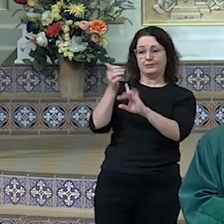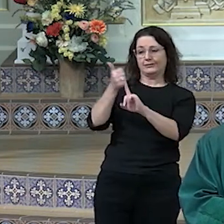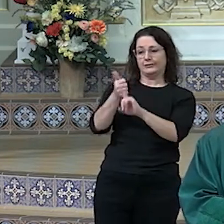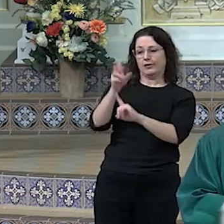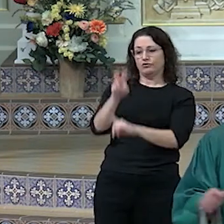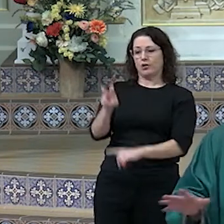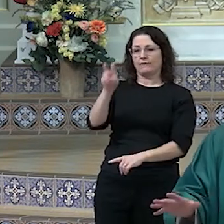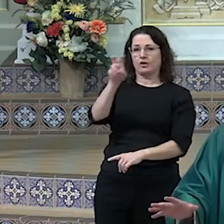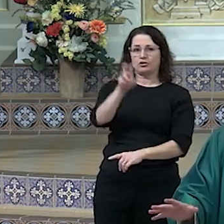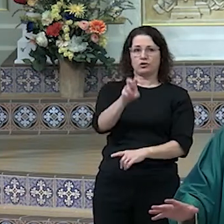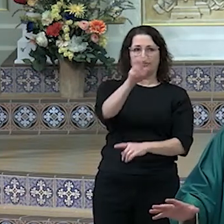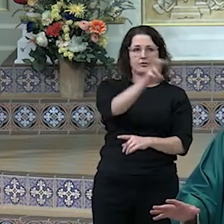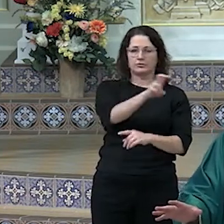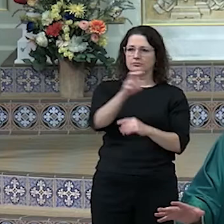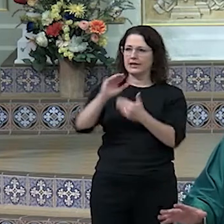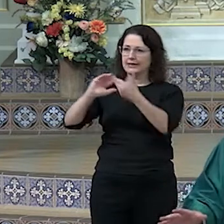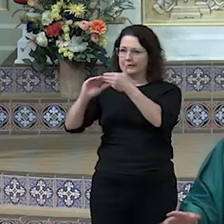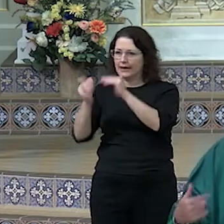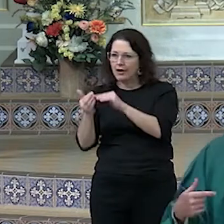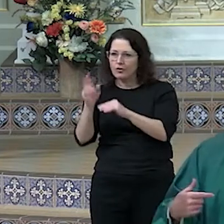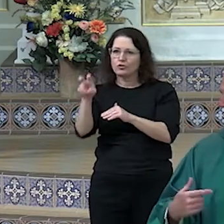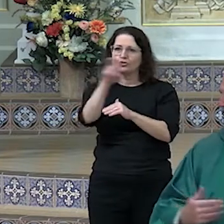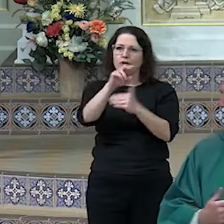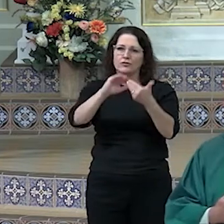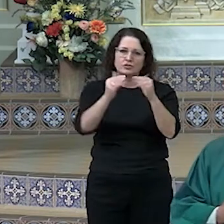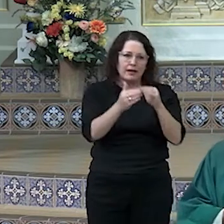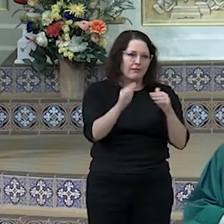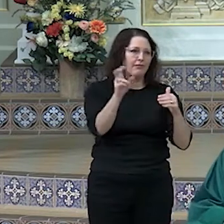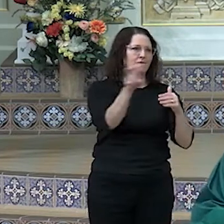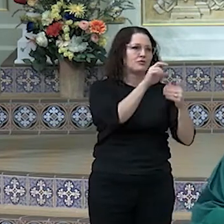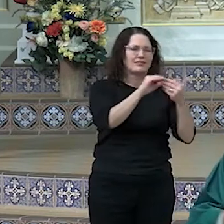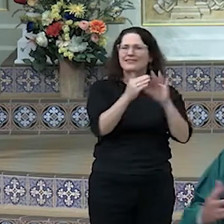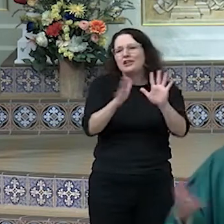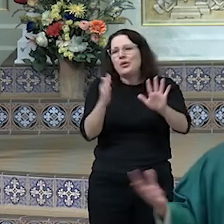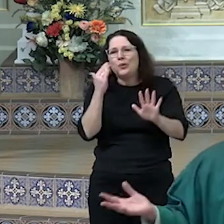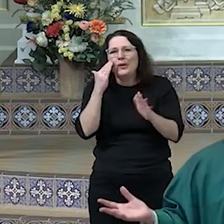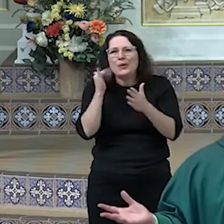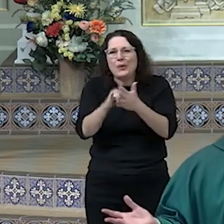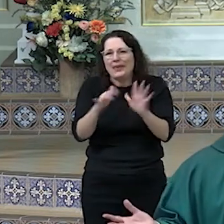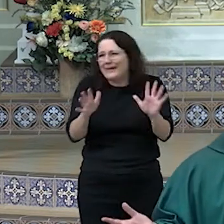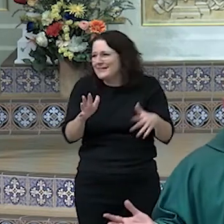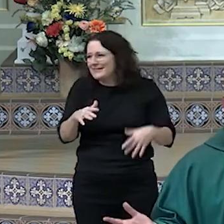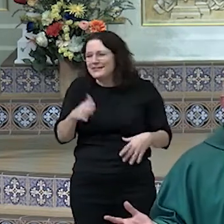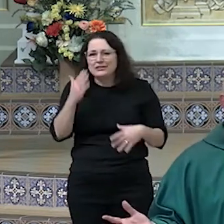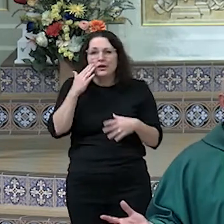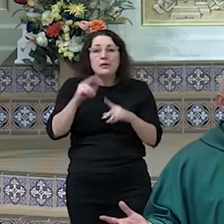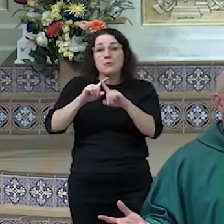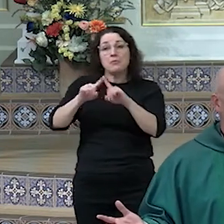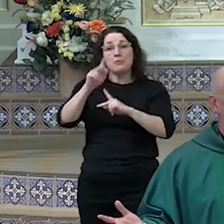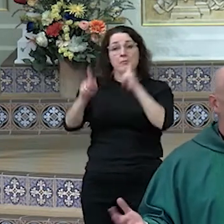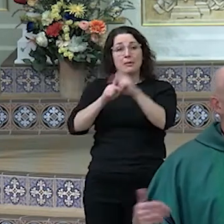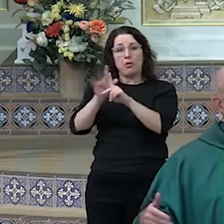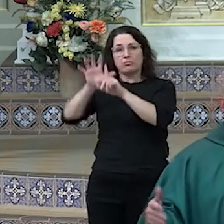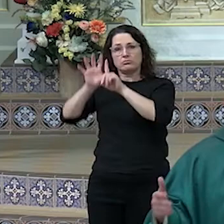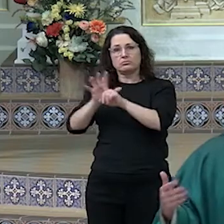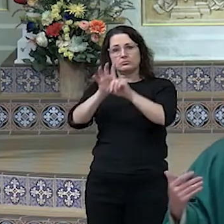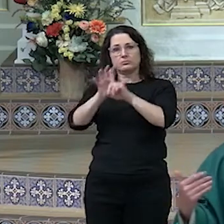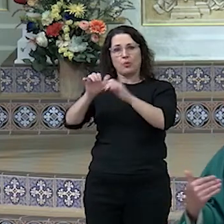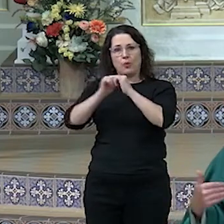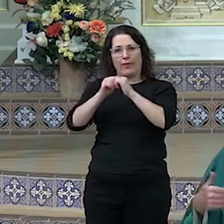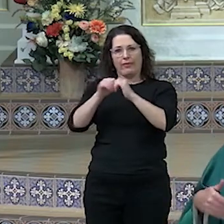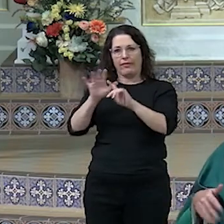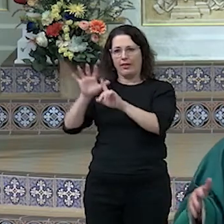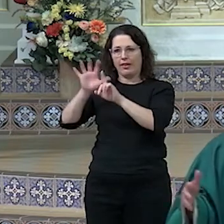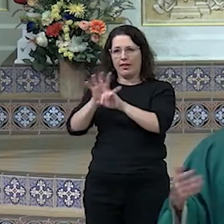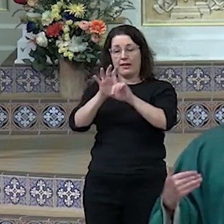right? That's not new to us, right? He traveled from town to town, and there were people with him. And in